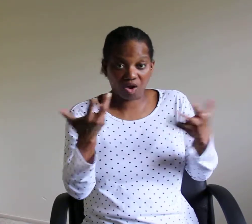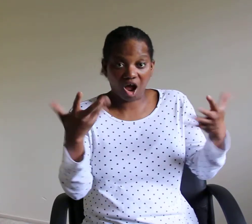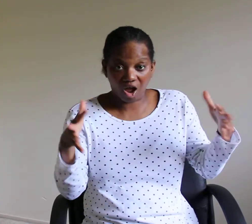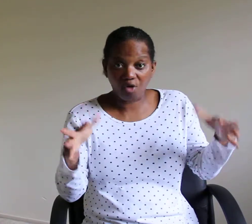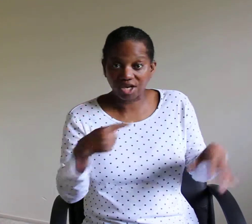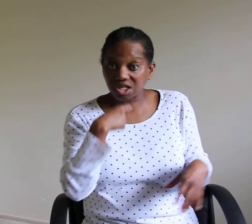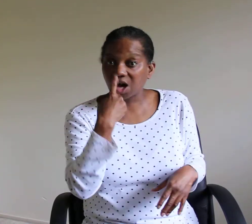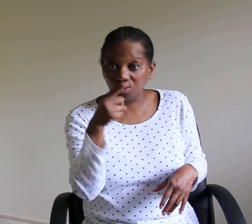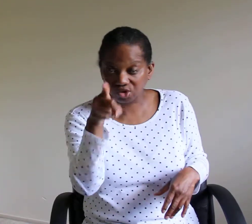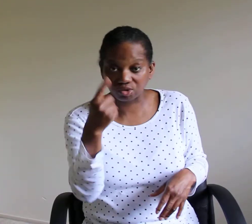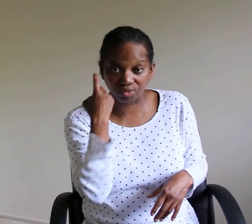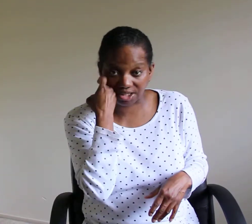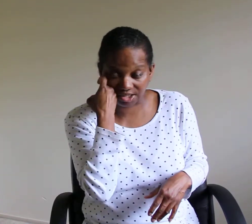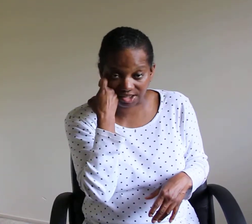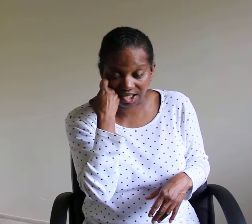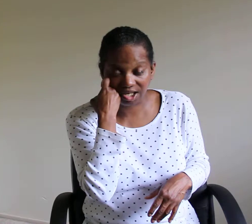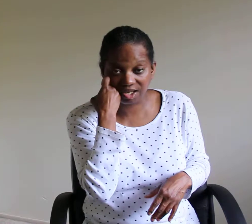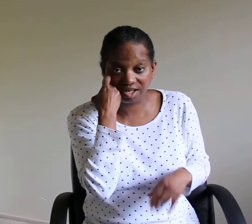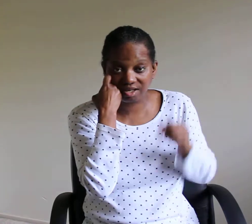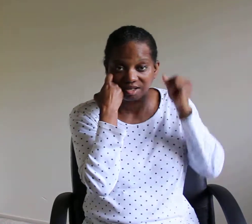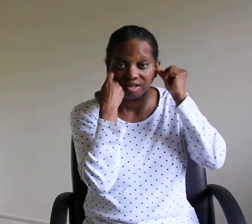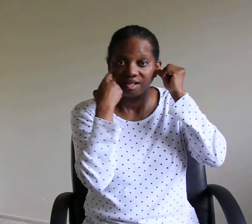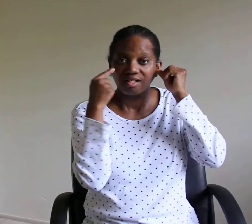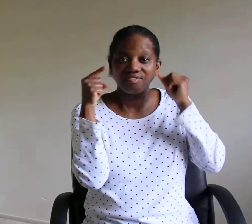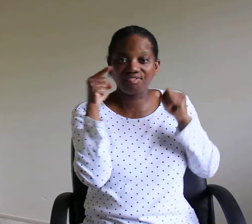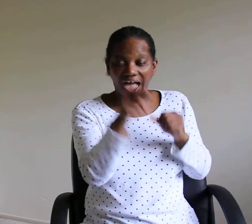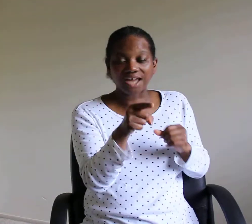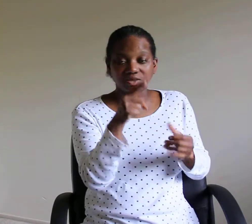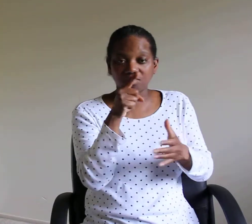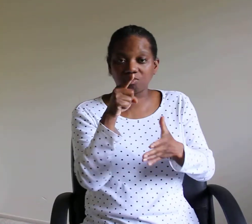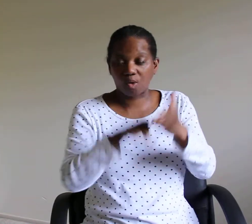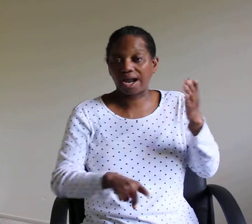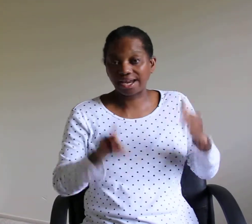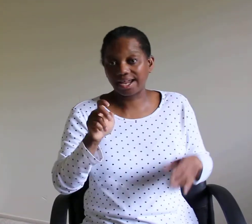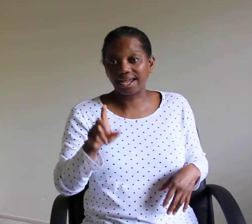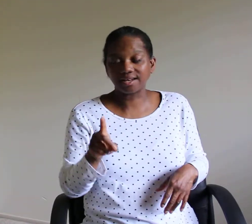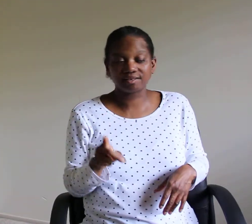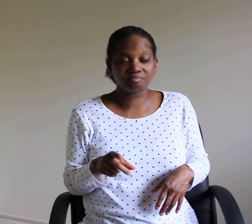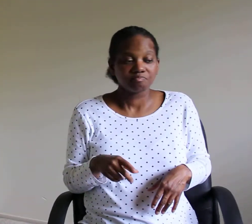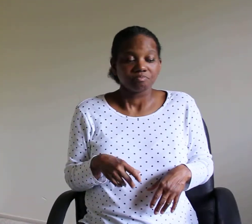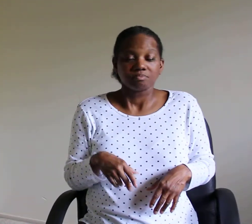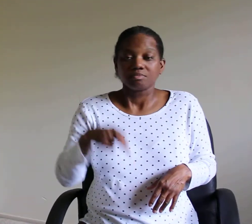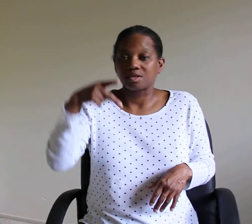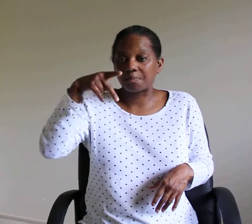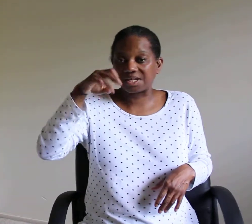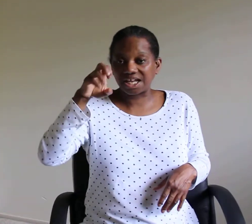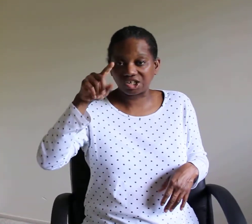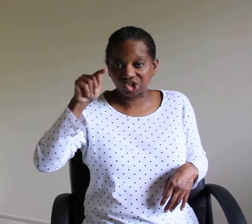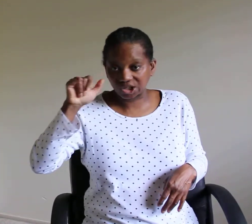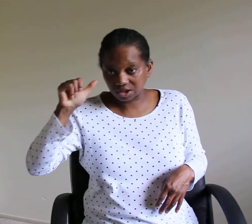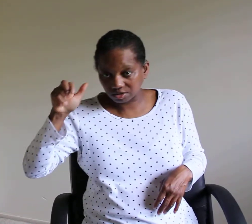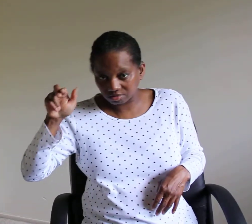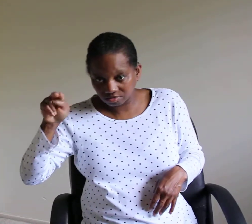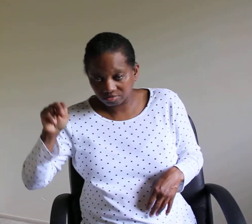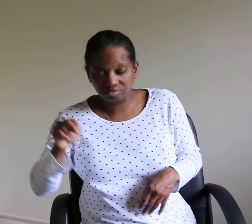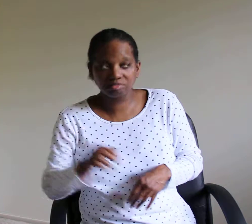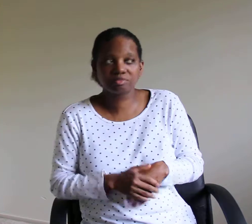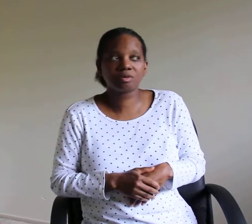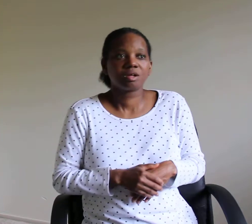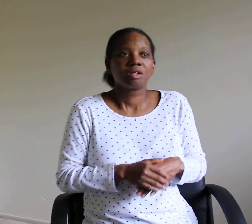I already told you recently, that's what I did. The petition,